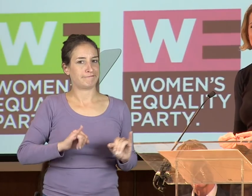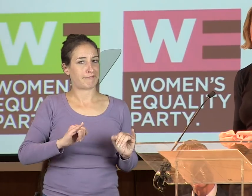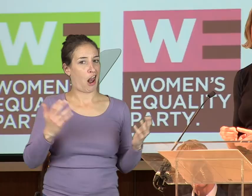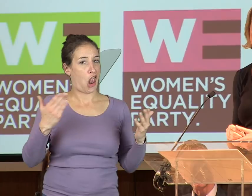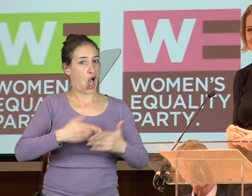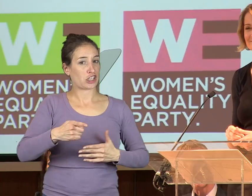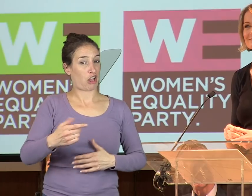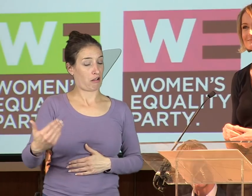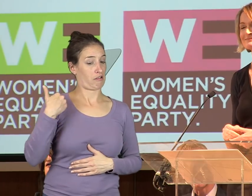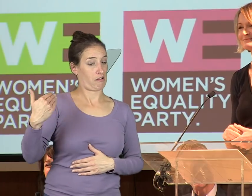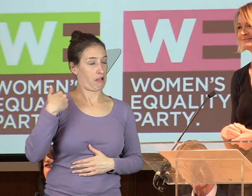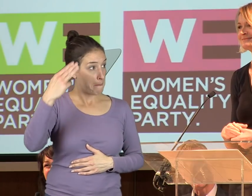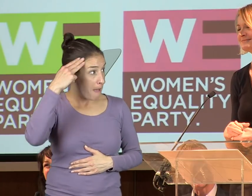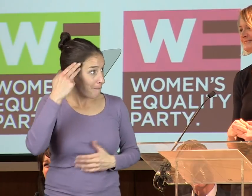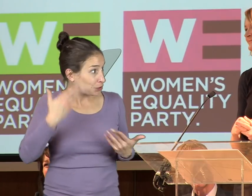speech.